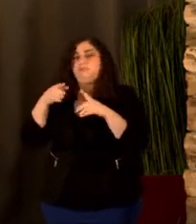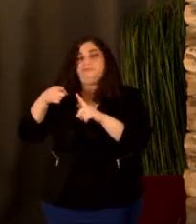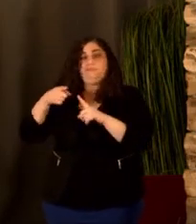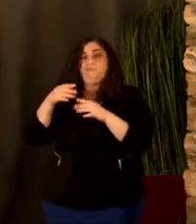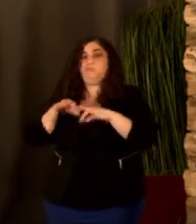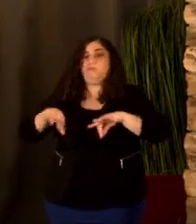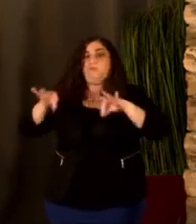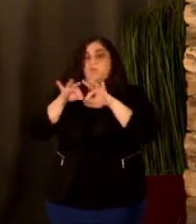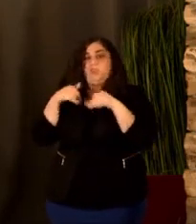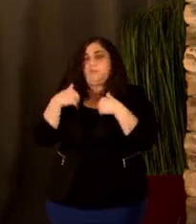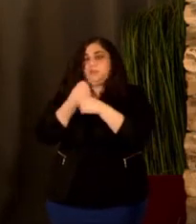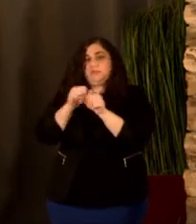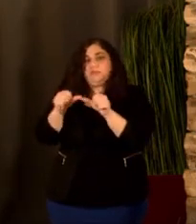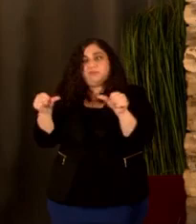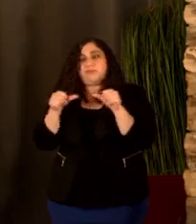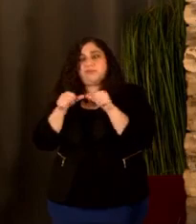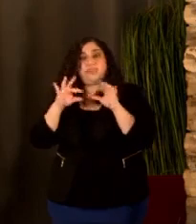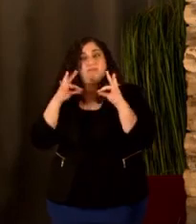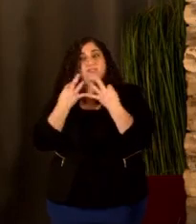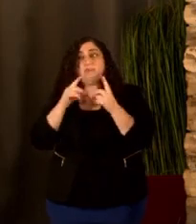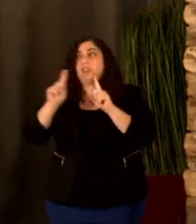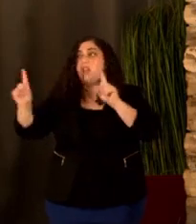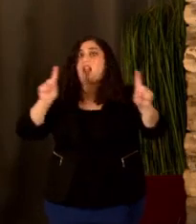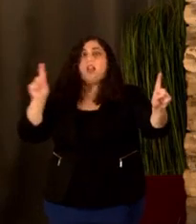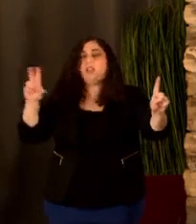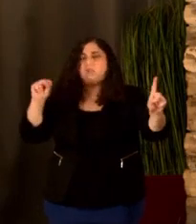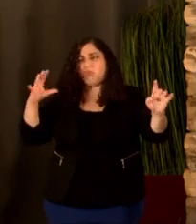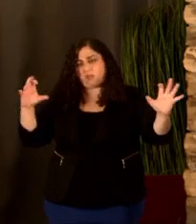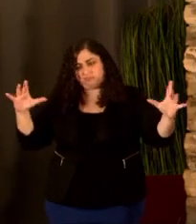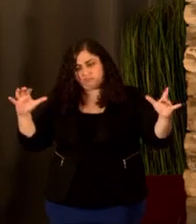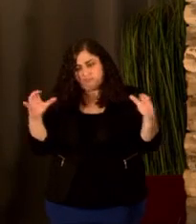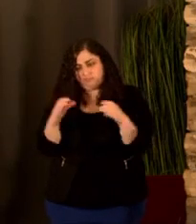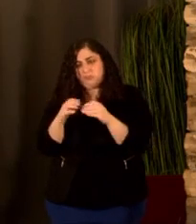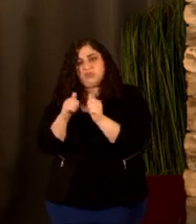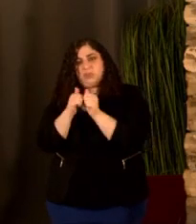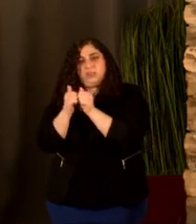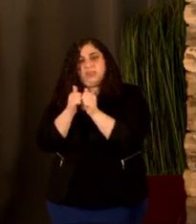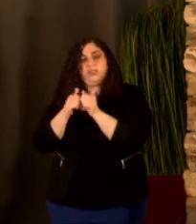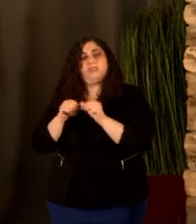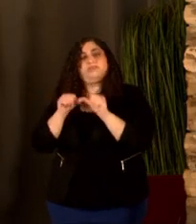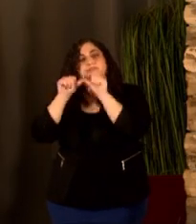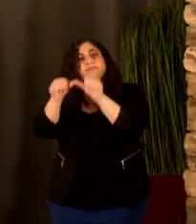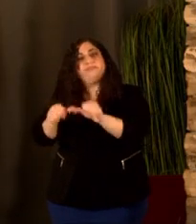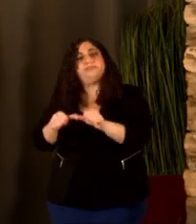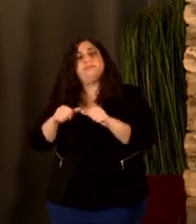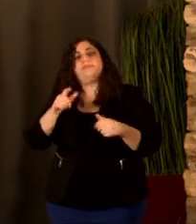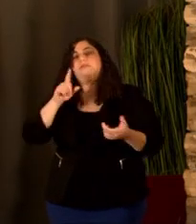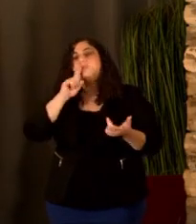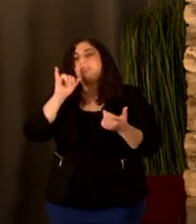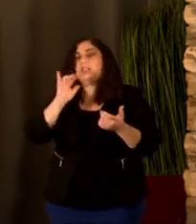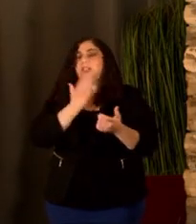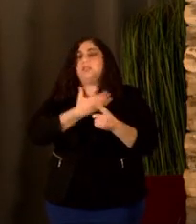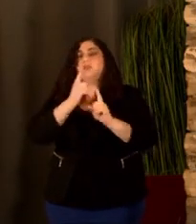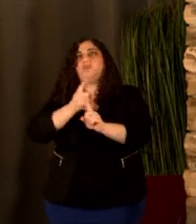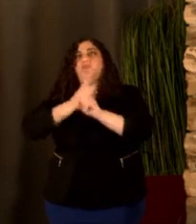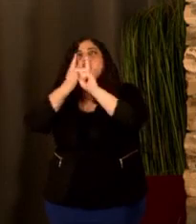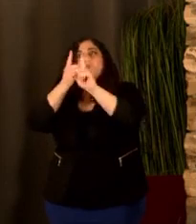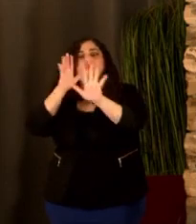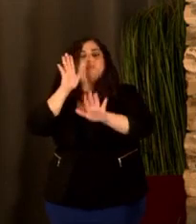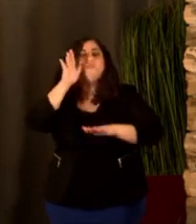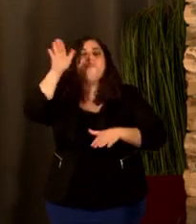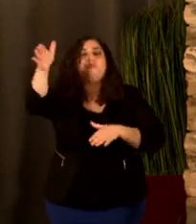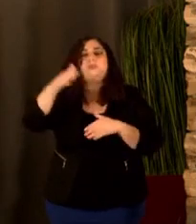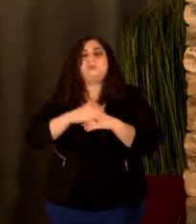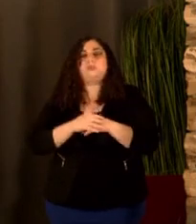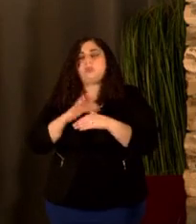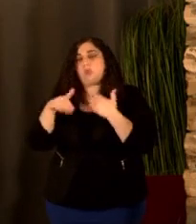reunification and to support families on their journey to permanency and ultimately get out of the difficulties and challenges